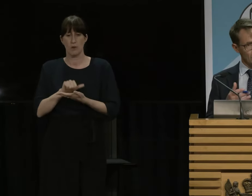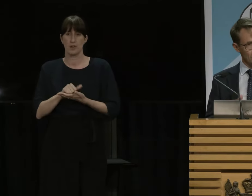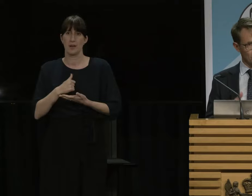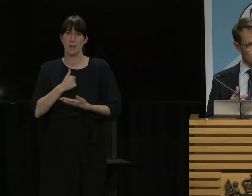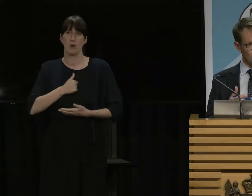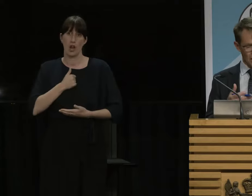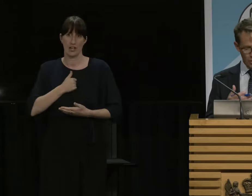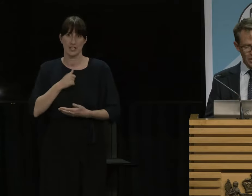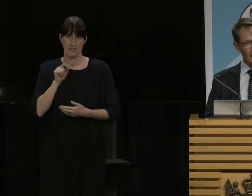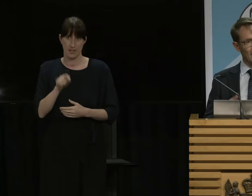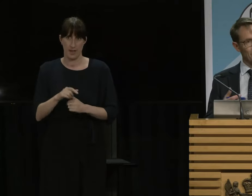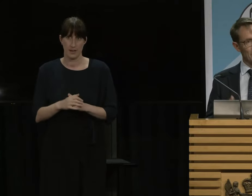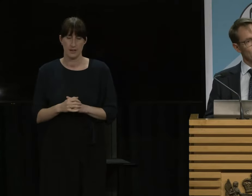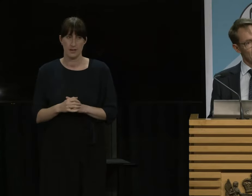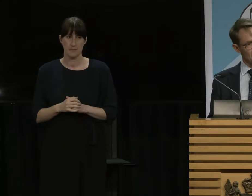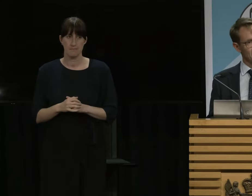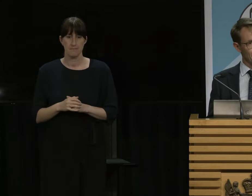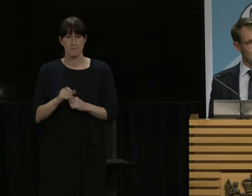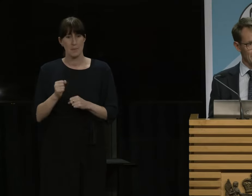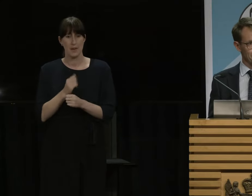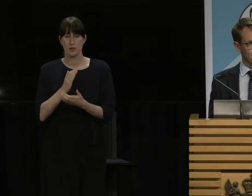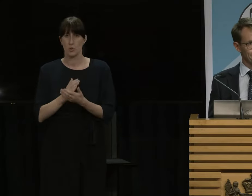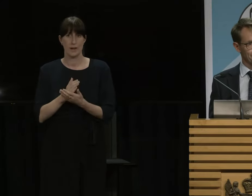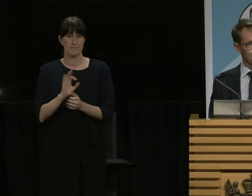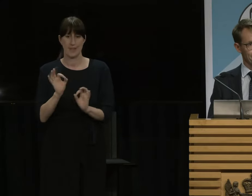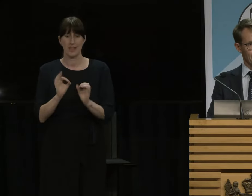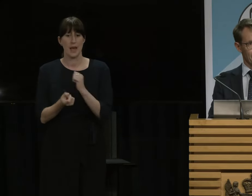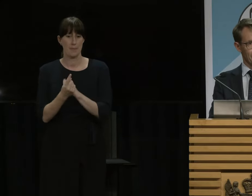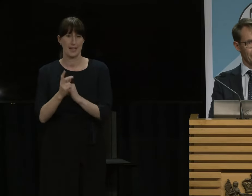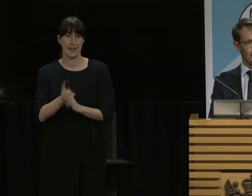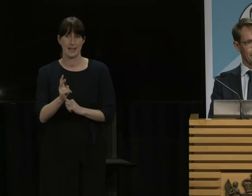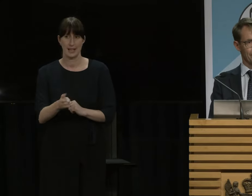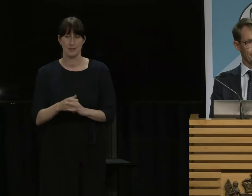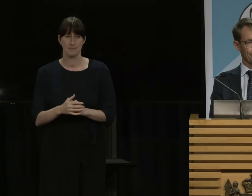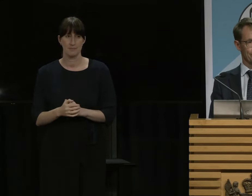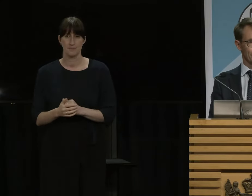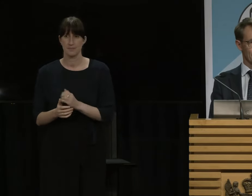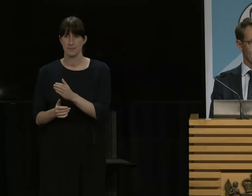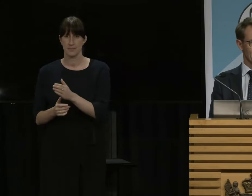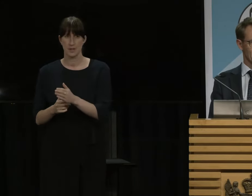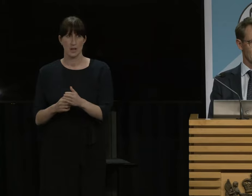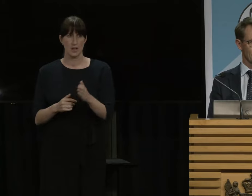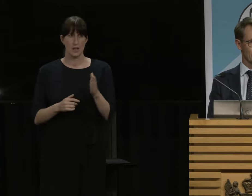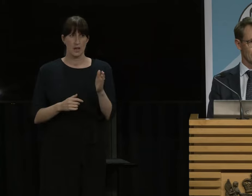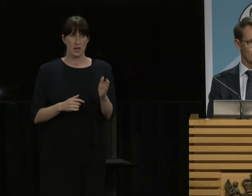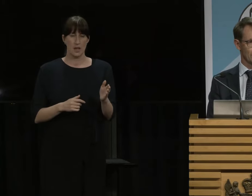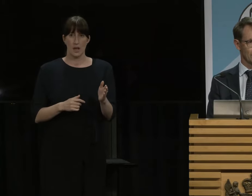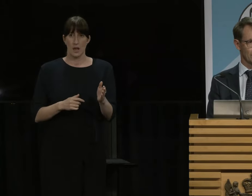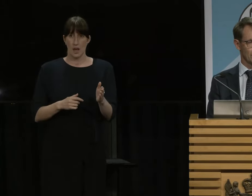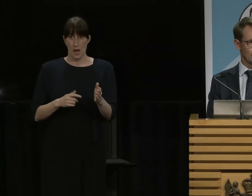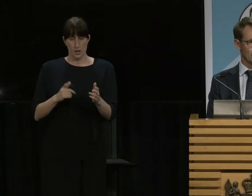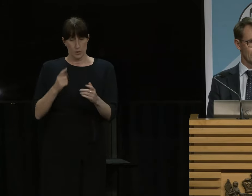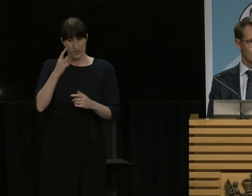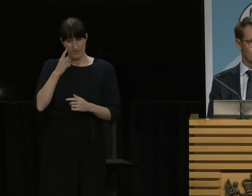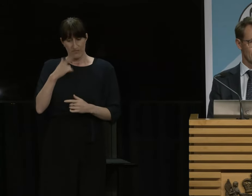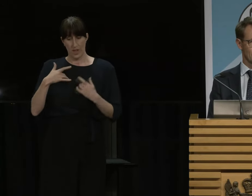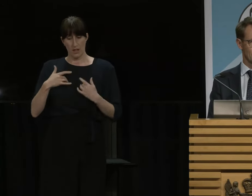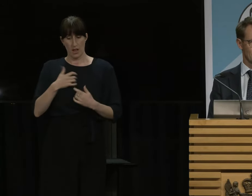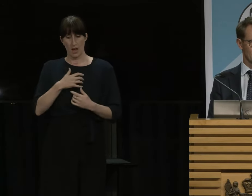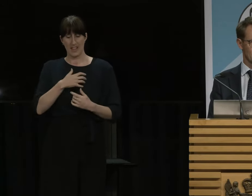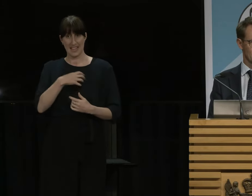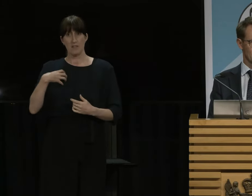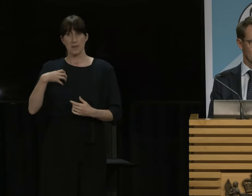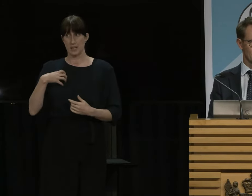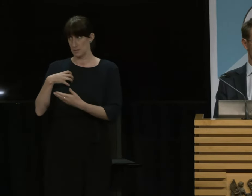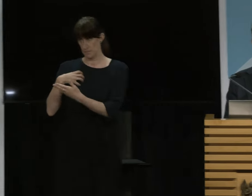we make sure that doesn't happen again. Is it appropriate for the government to also apologise, for you